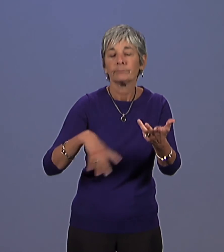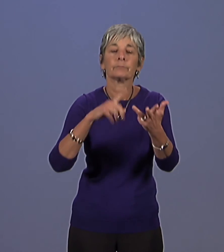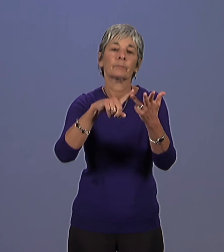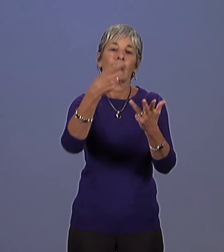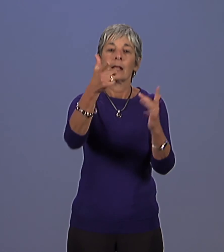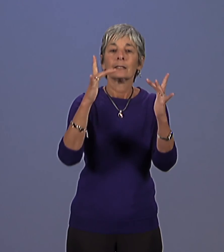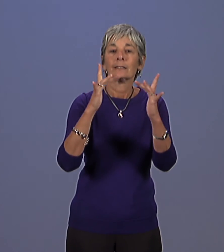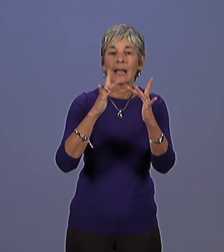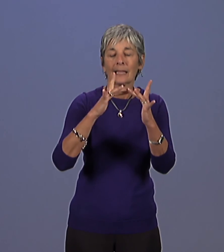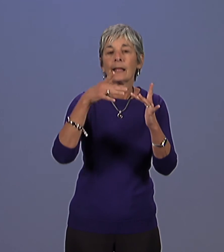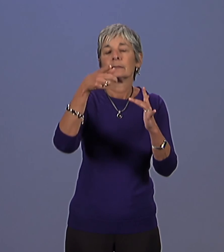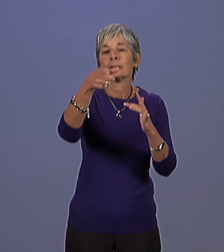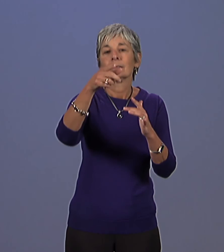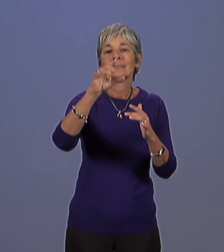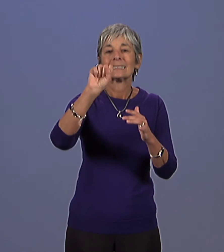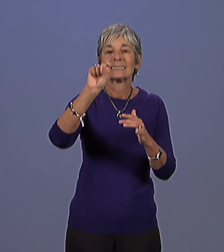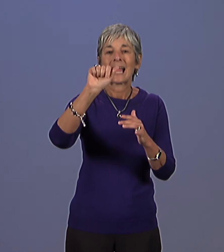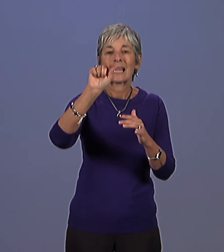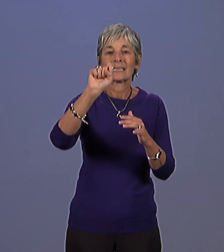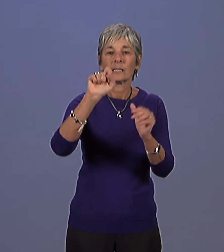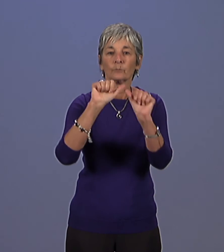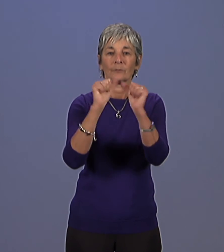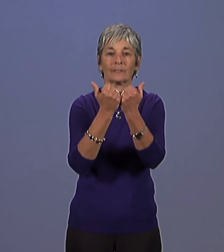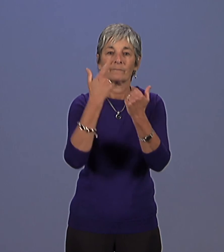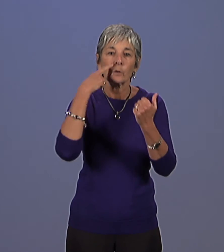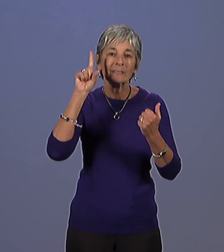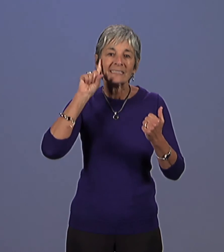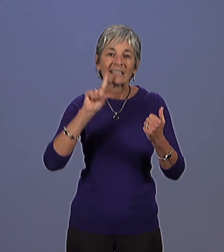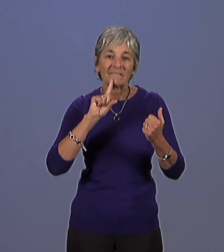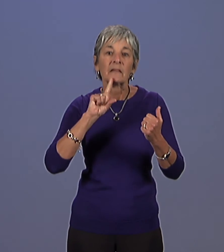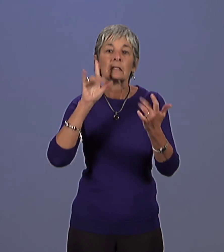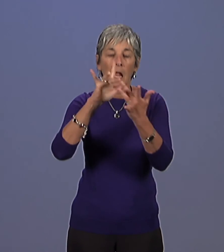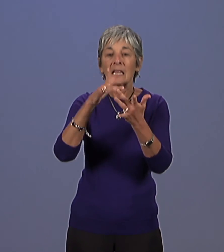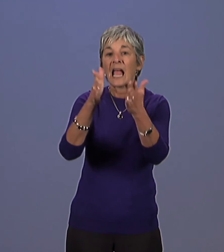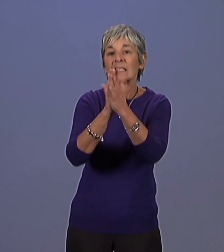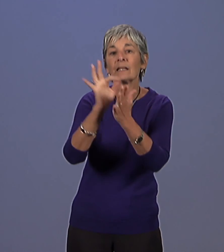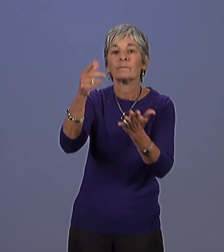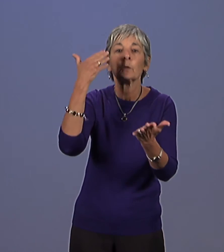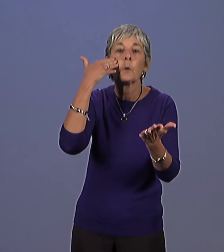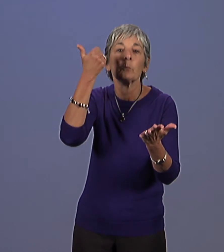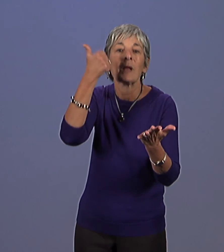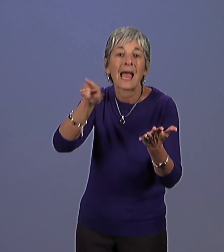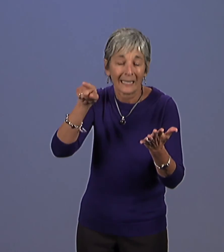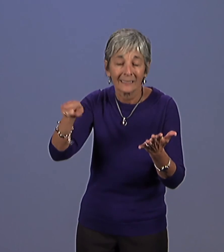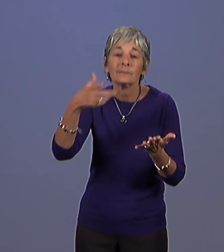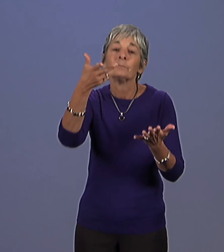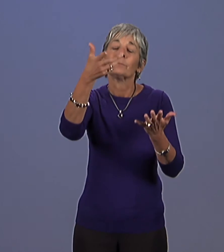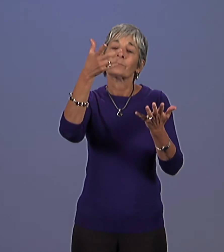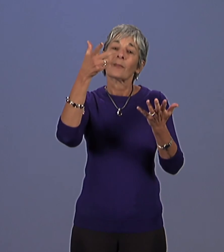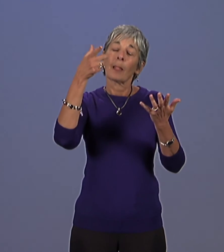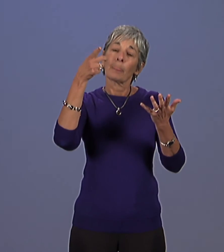You can contact NAD, and you can also contact your state organizations or state agencies.